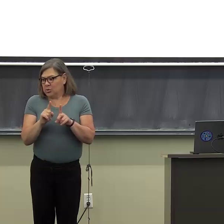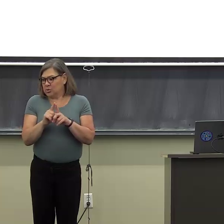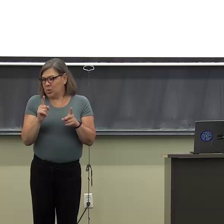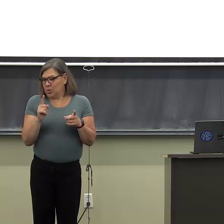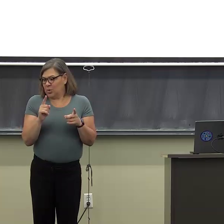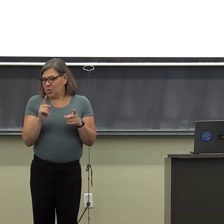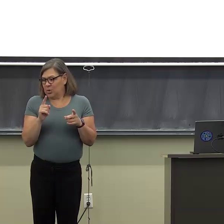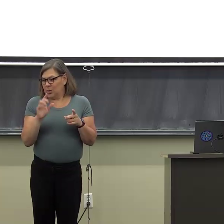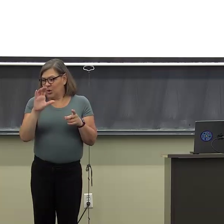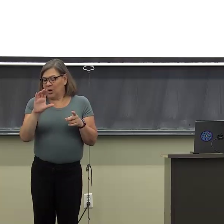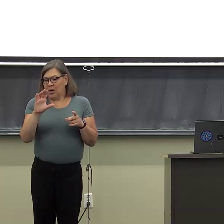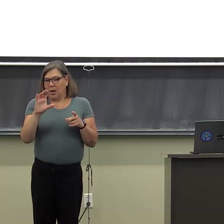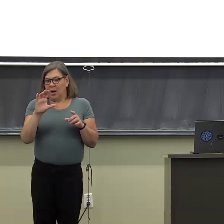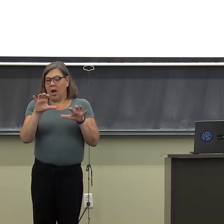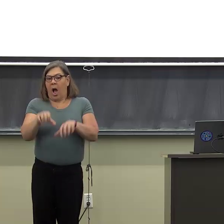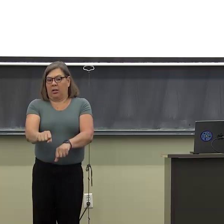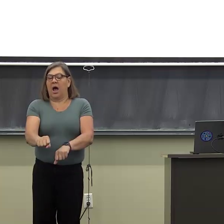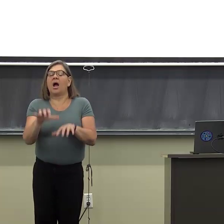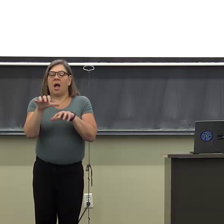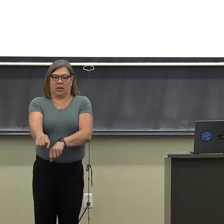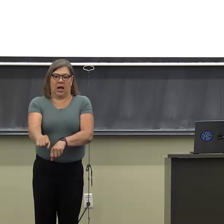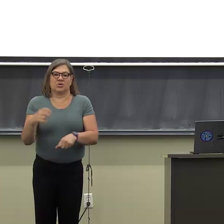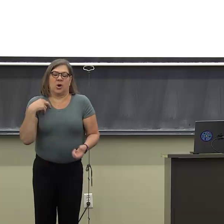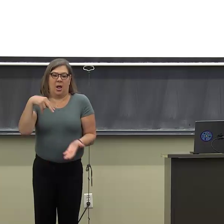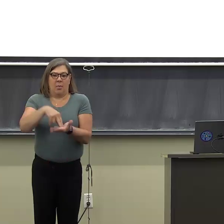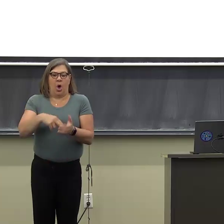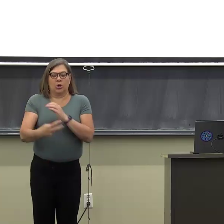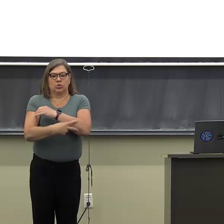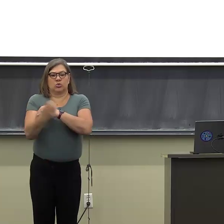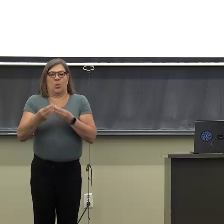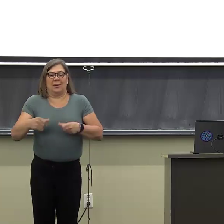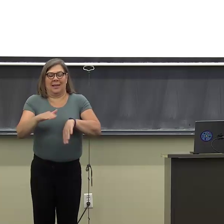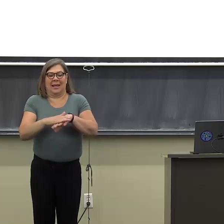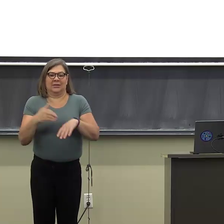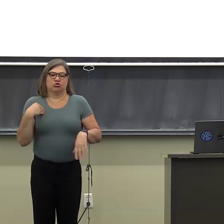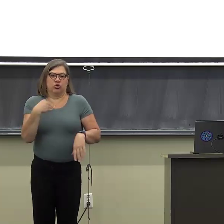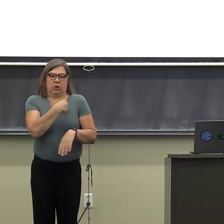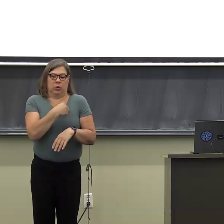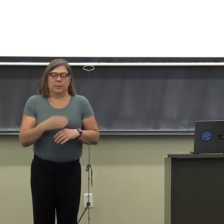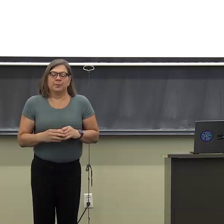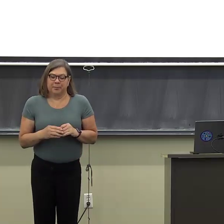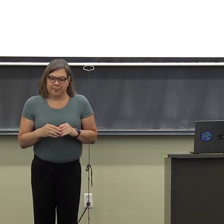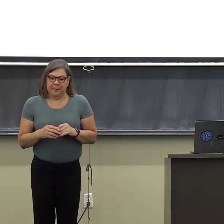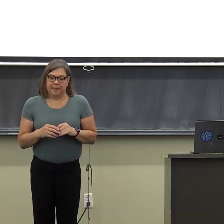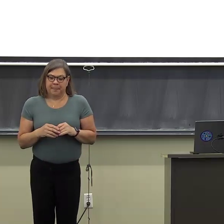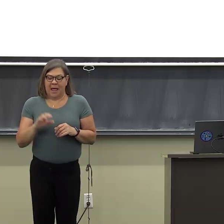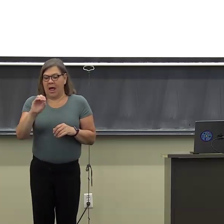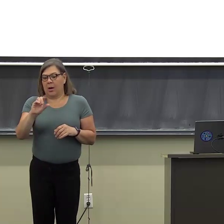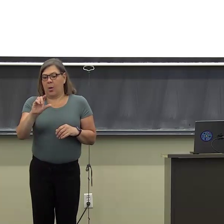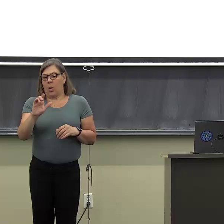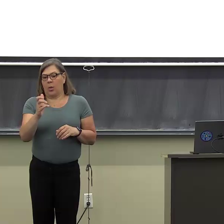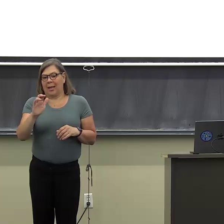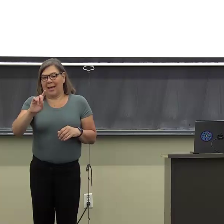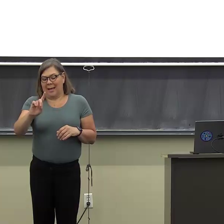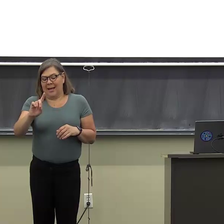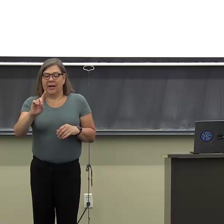to acknowledge that I'm standing on stolen land right now here in Toronto. And as OCAD University, we